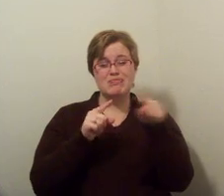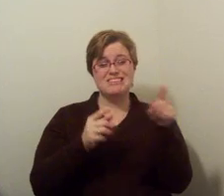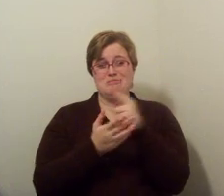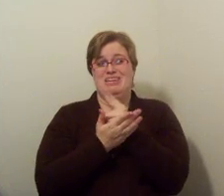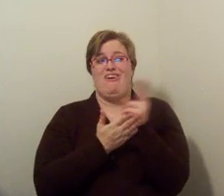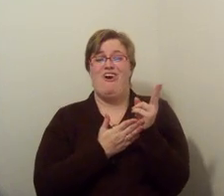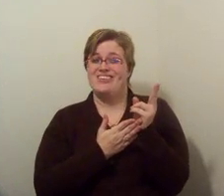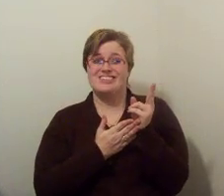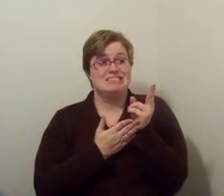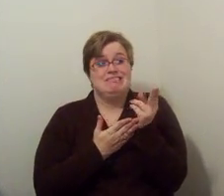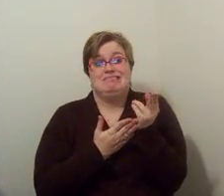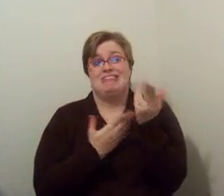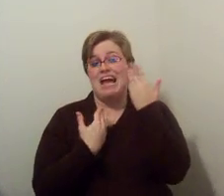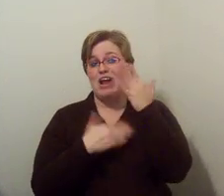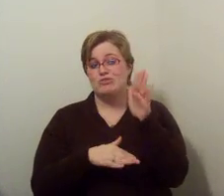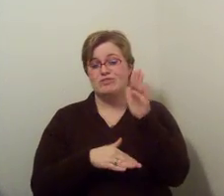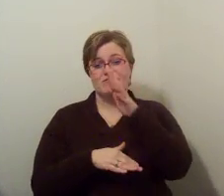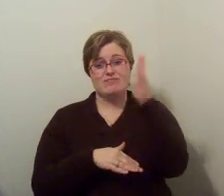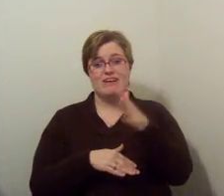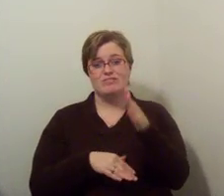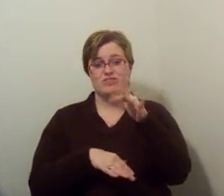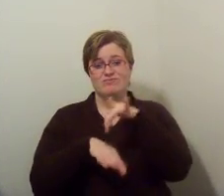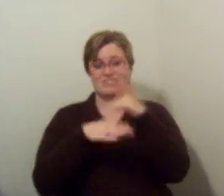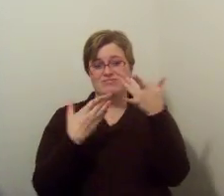just have never had that experience either.